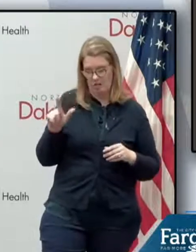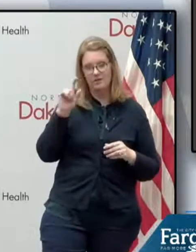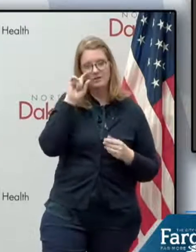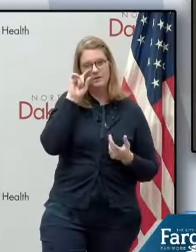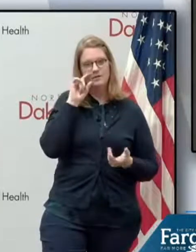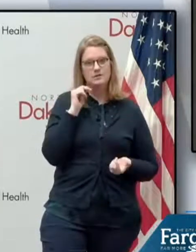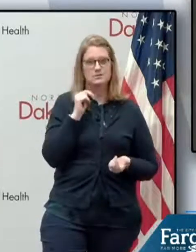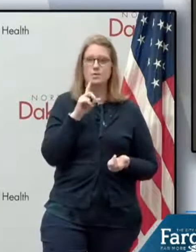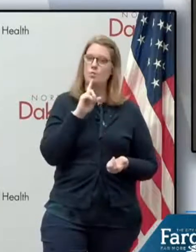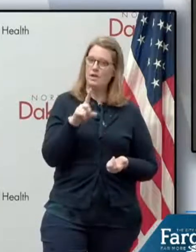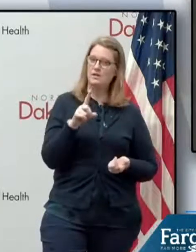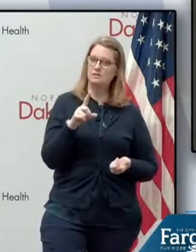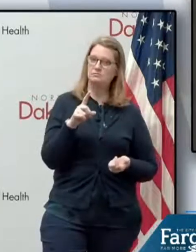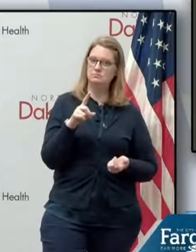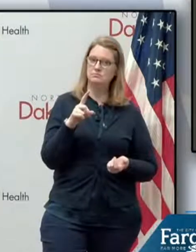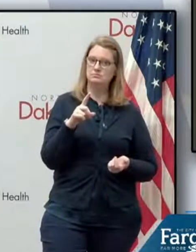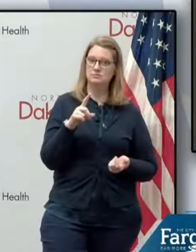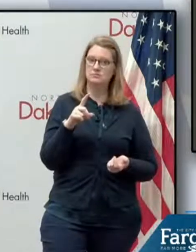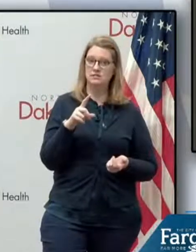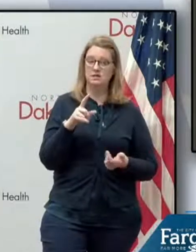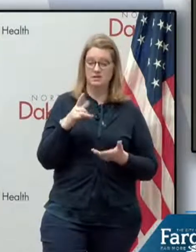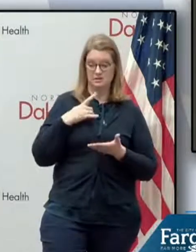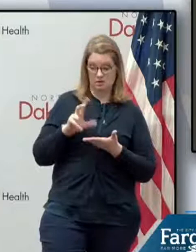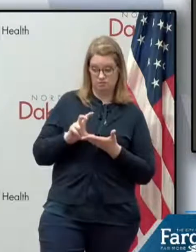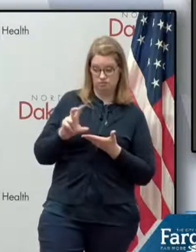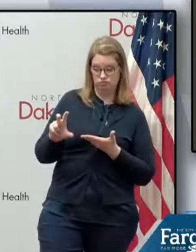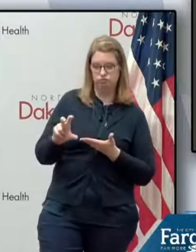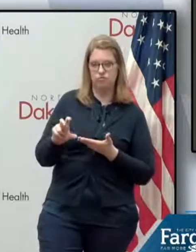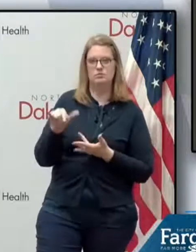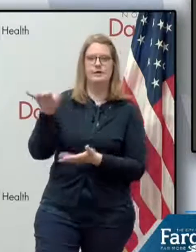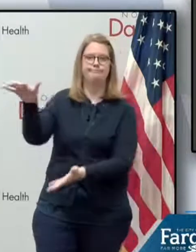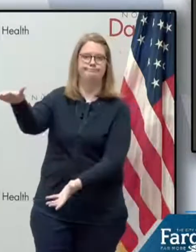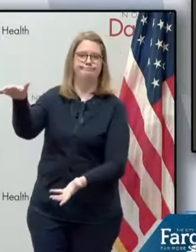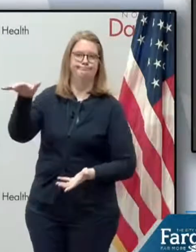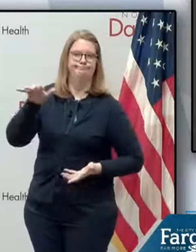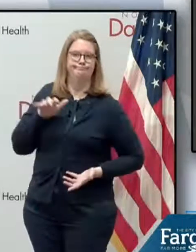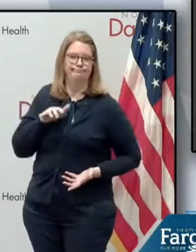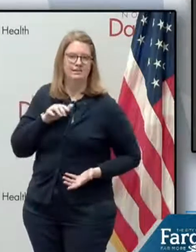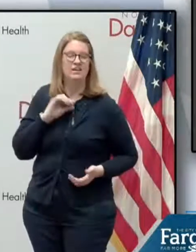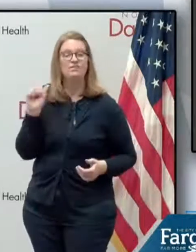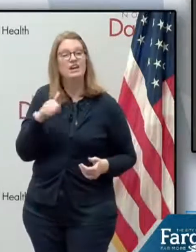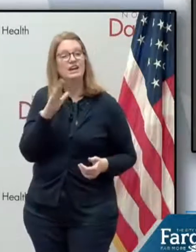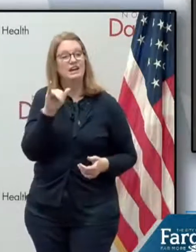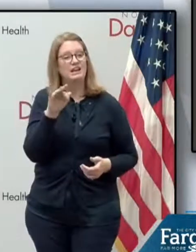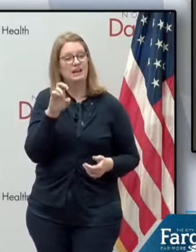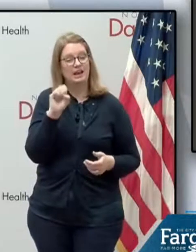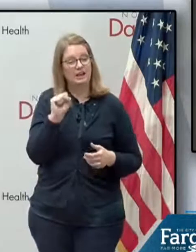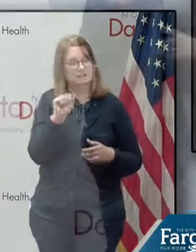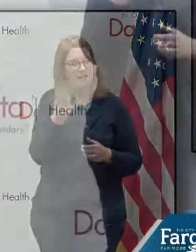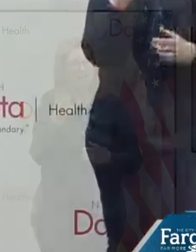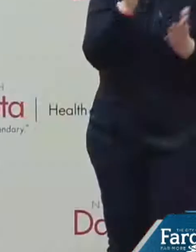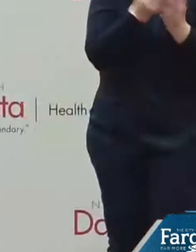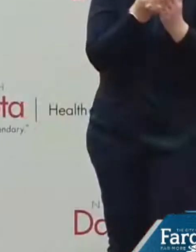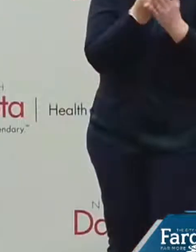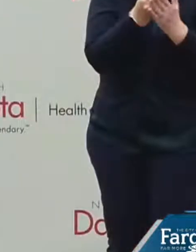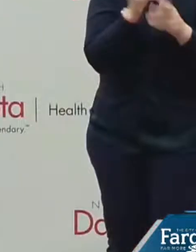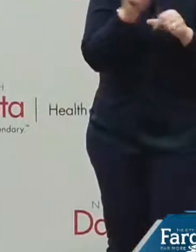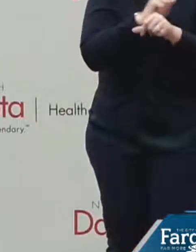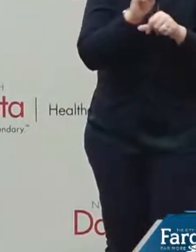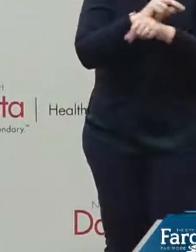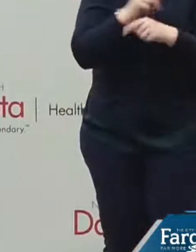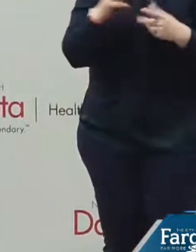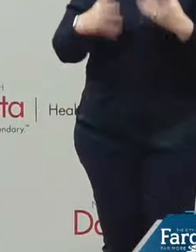have no doubt that this will be the highest return on investment for taxpayers of any CARES Act dollars we've used. And with 80 additional